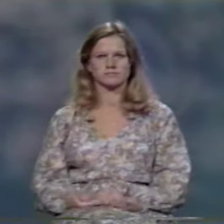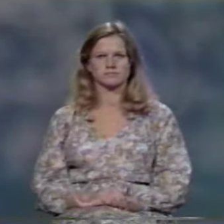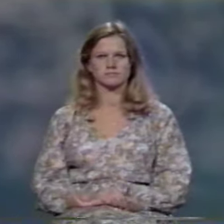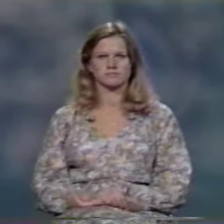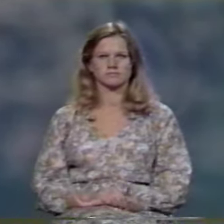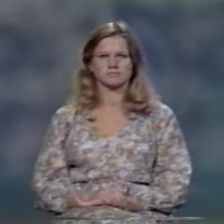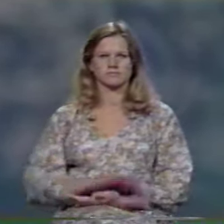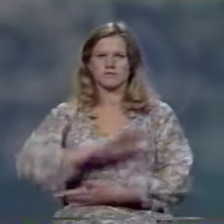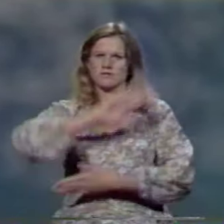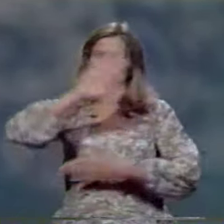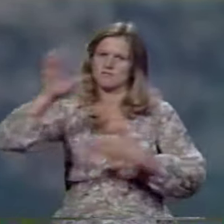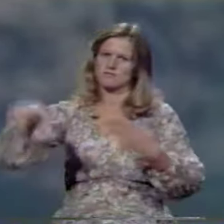all,